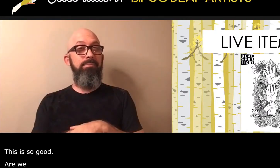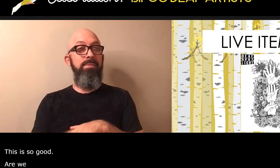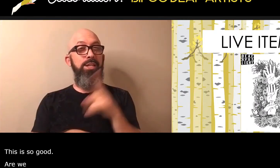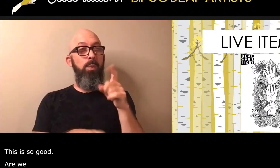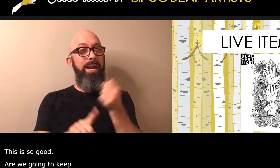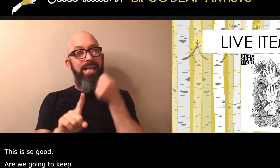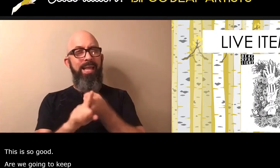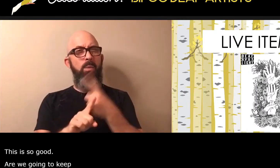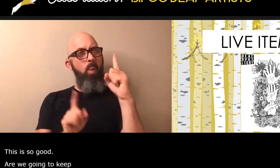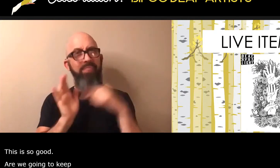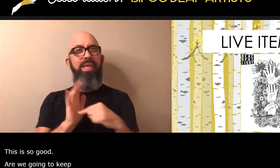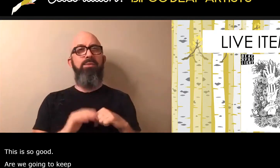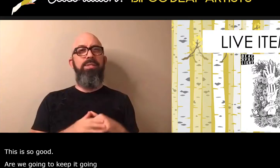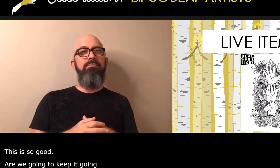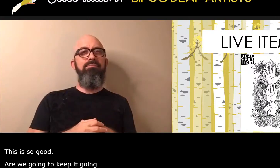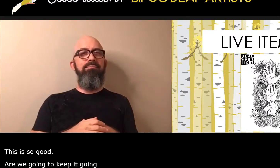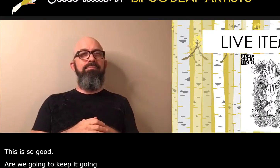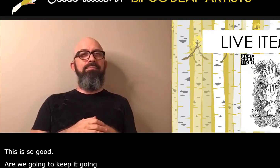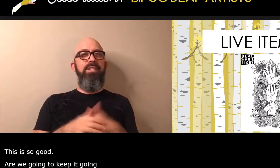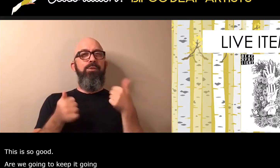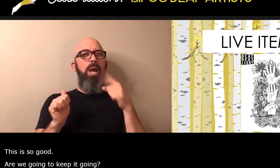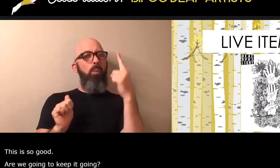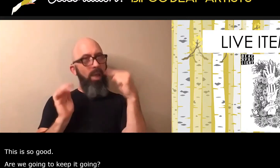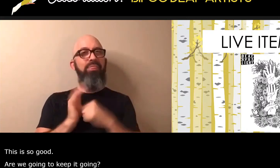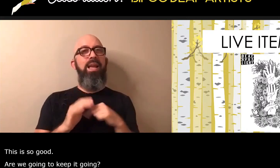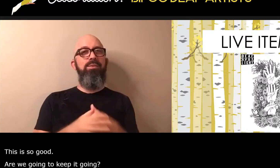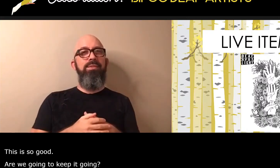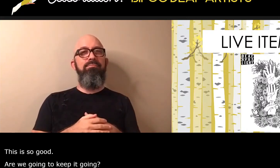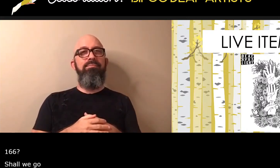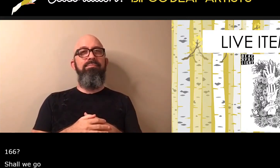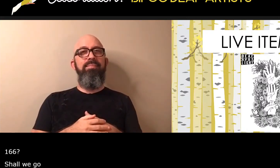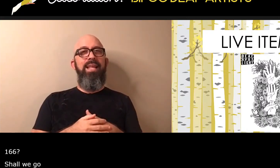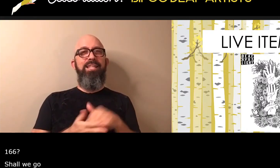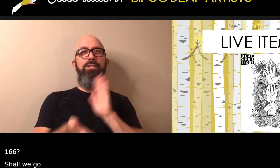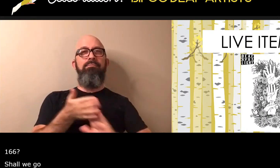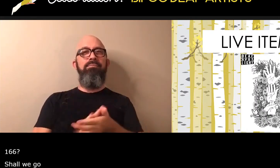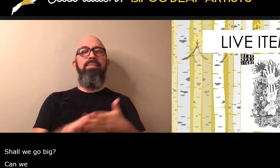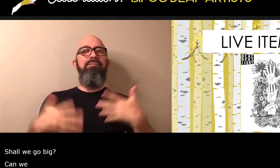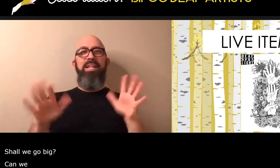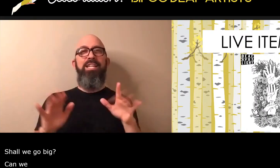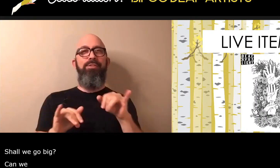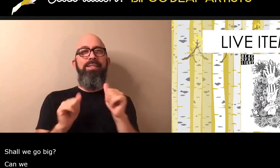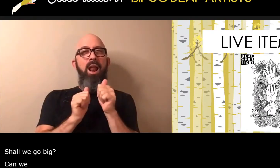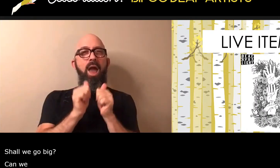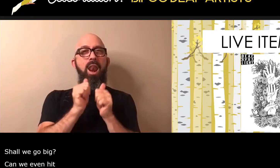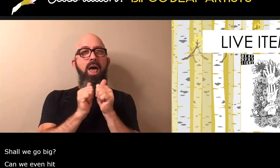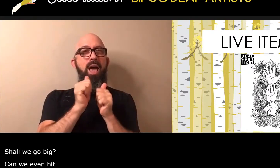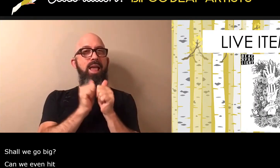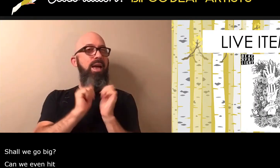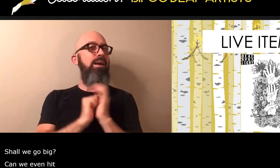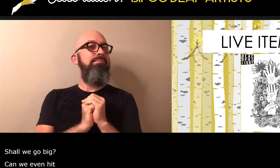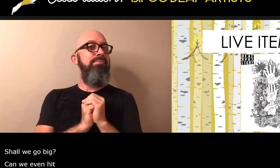166. Shall we go big? Can we even hit 1,000? Can we hit 1,000?